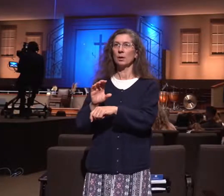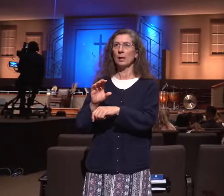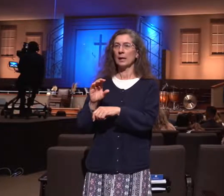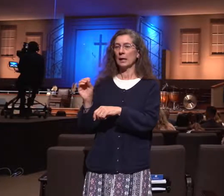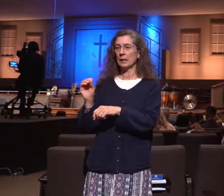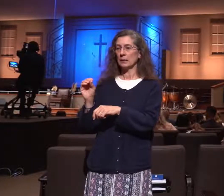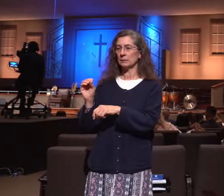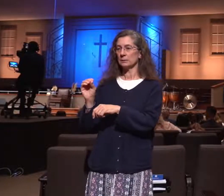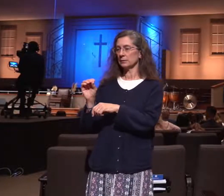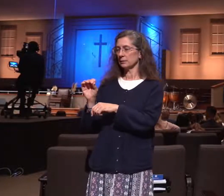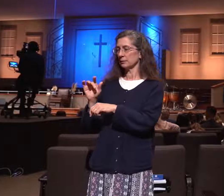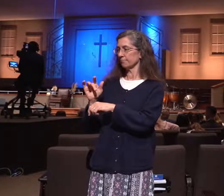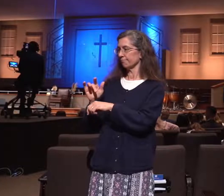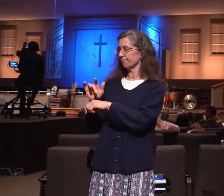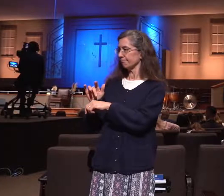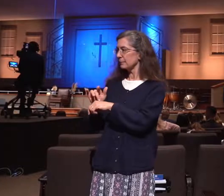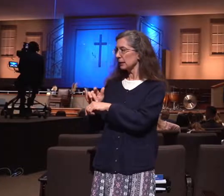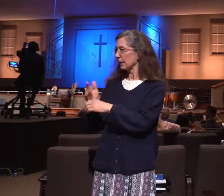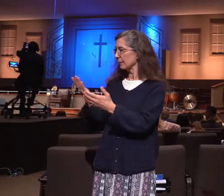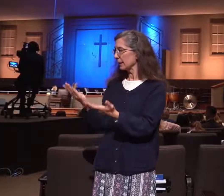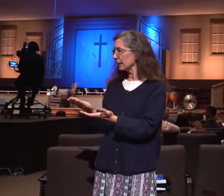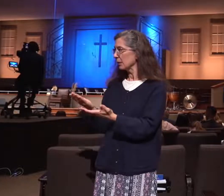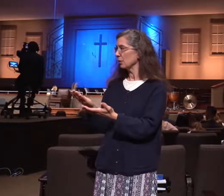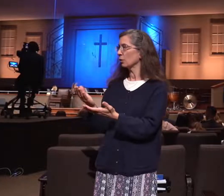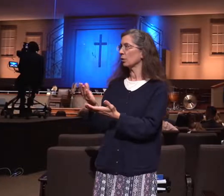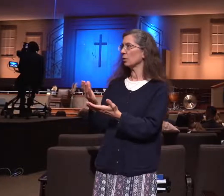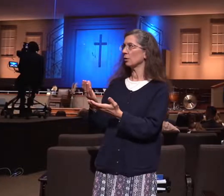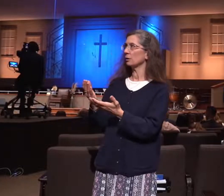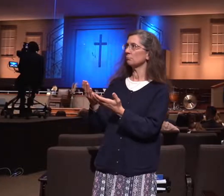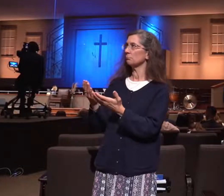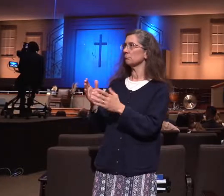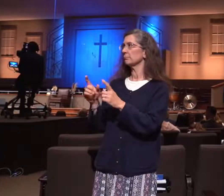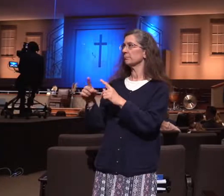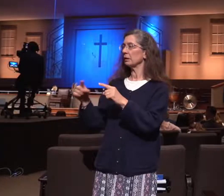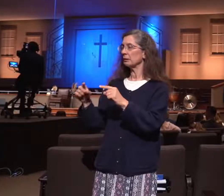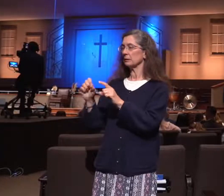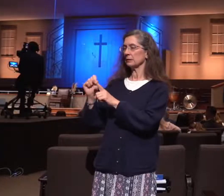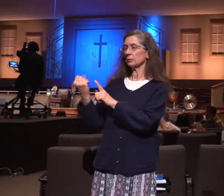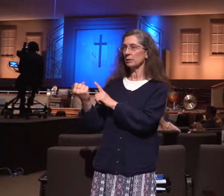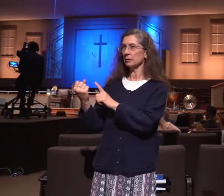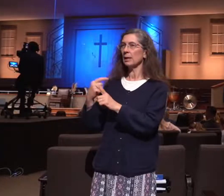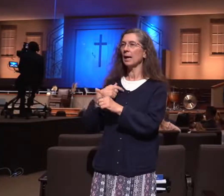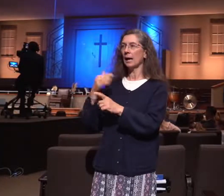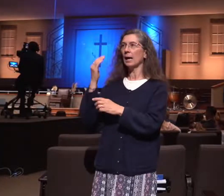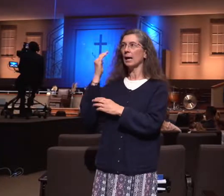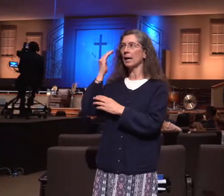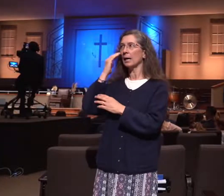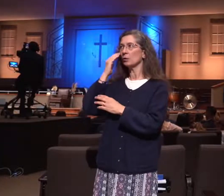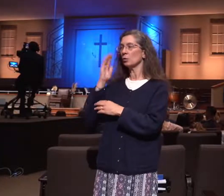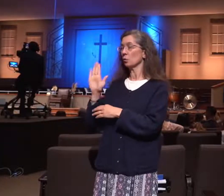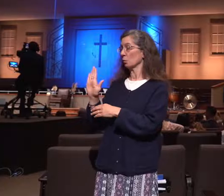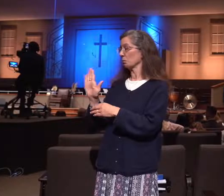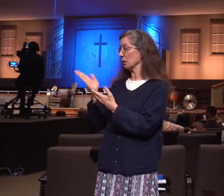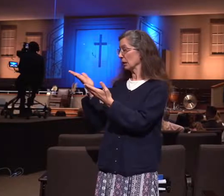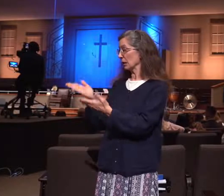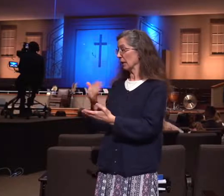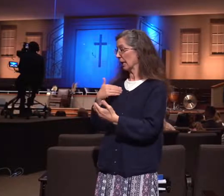spending hours and hours with him in different kinds of situations and so forth, that I knew he had a heart for the